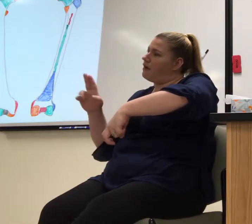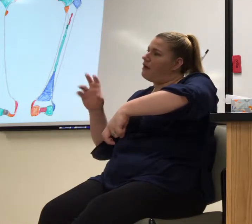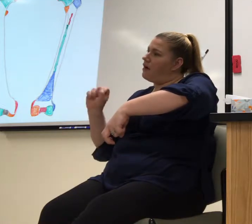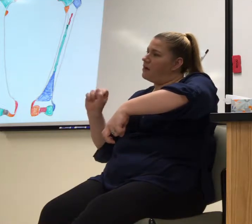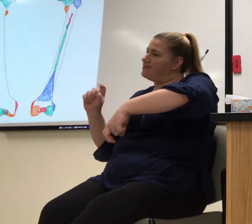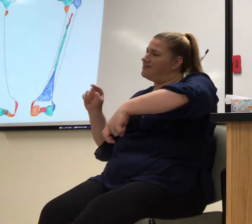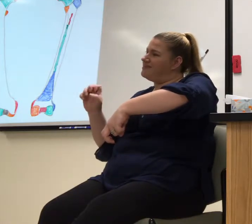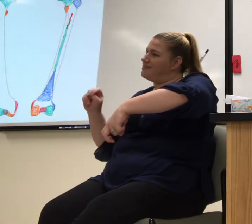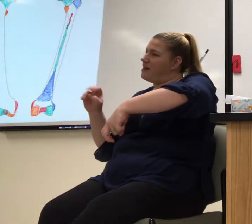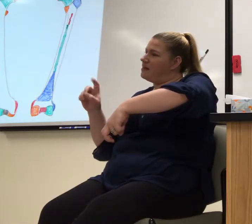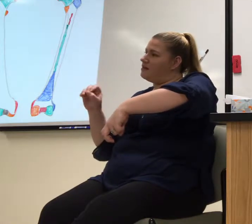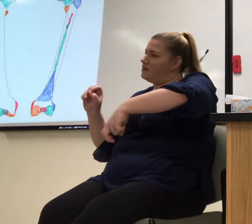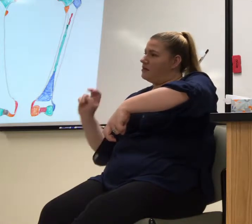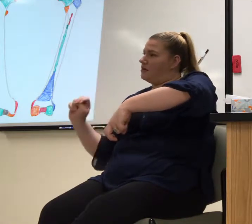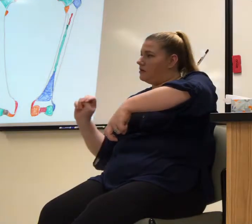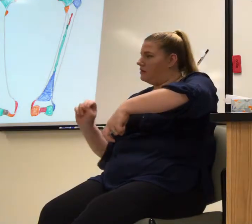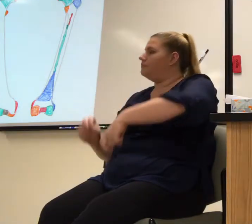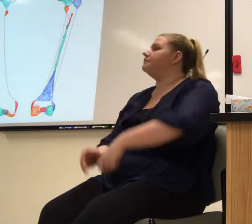Tendon of